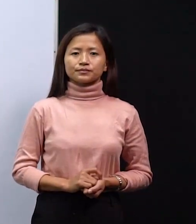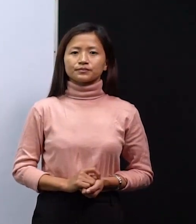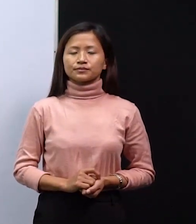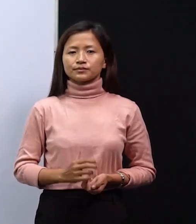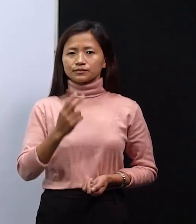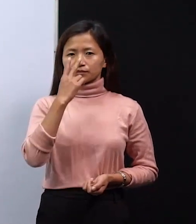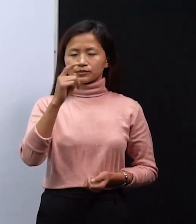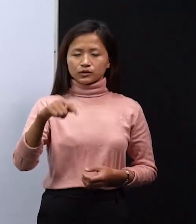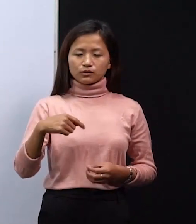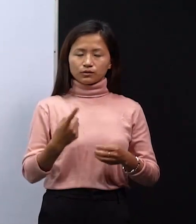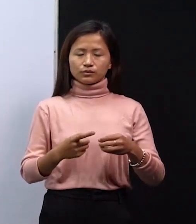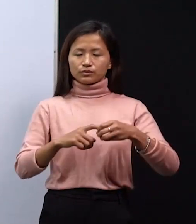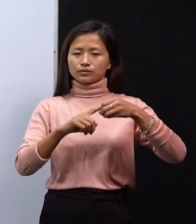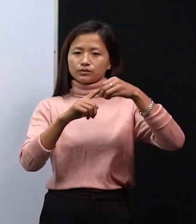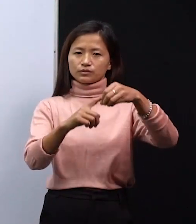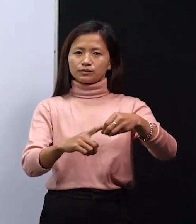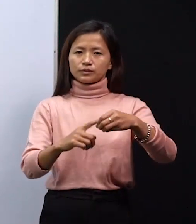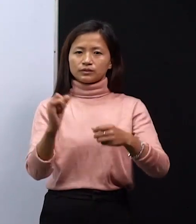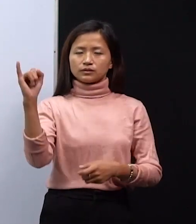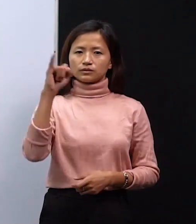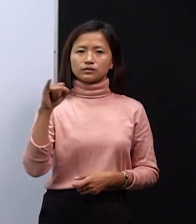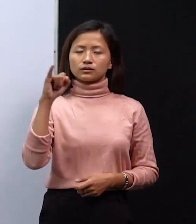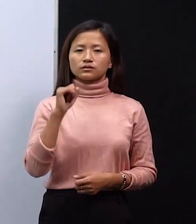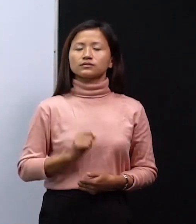Let's look at question number 6.